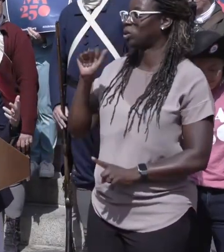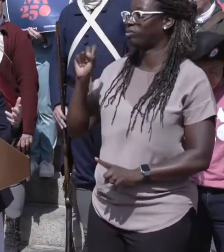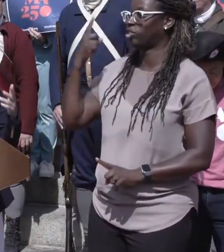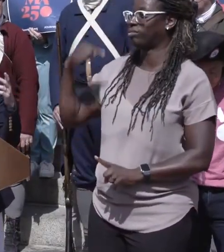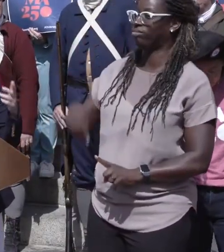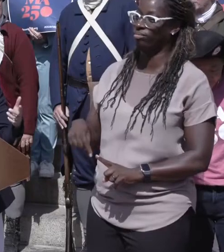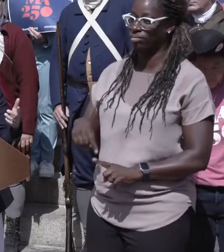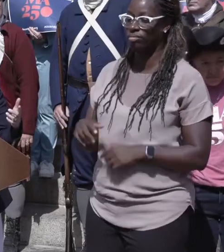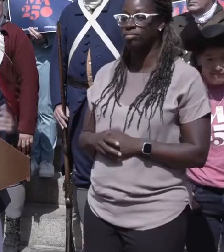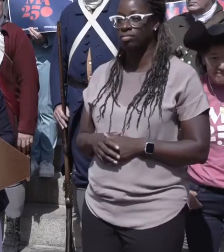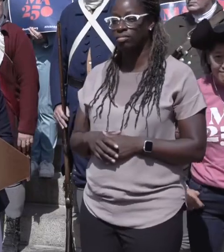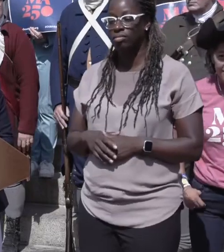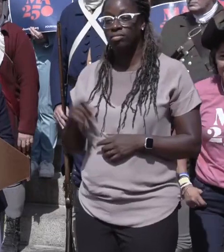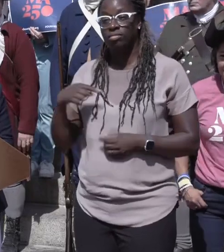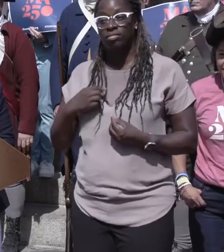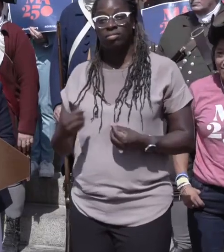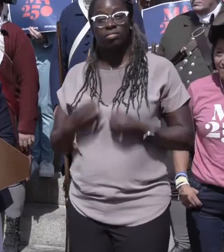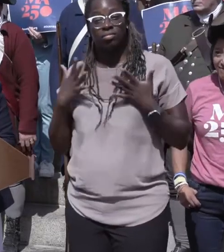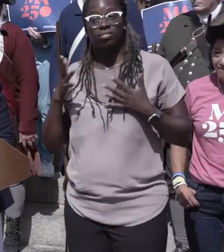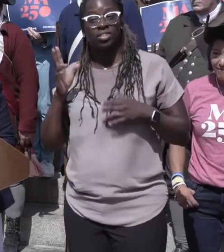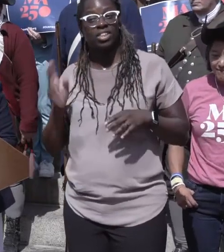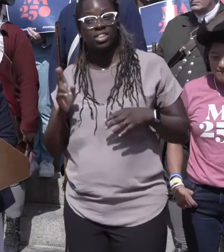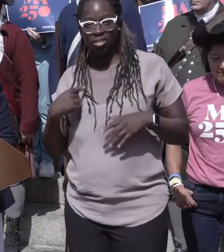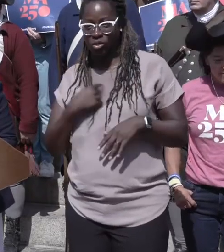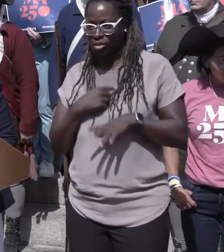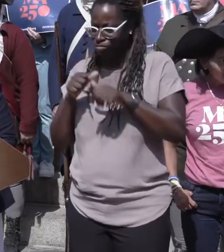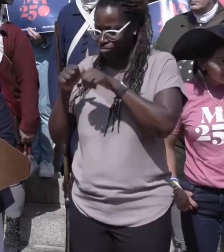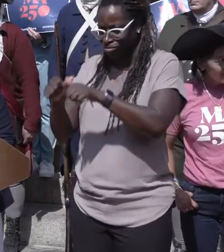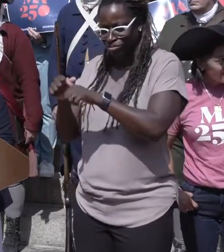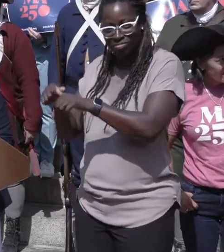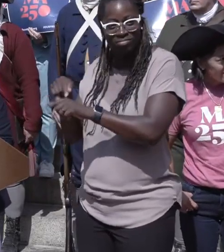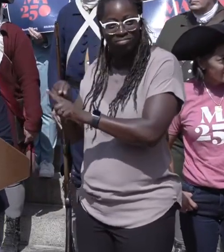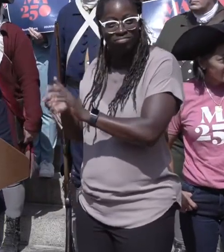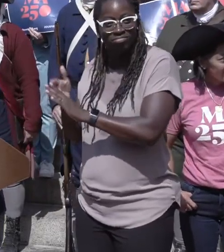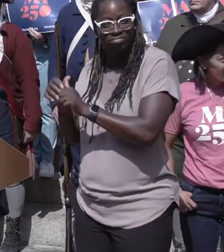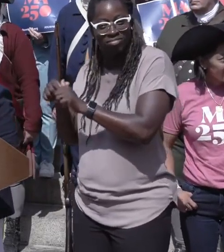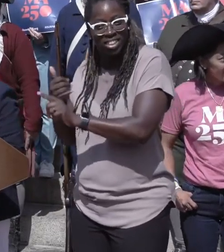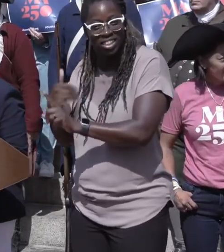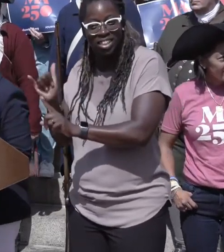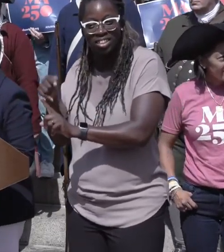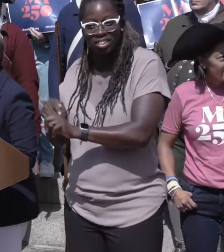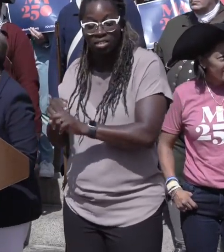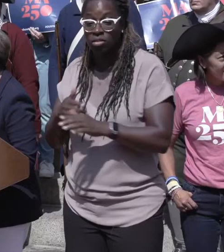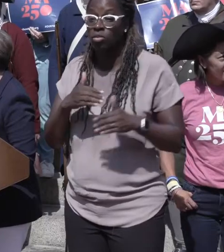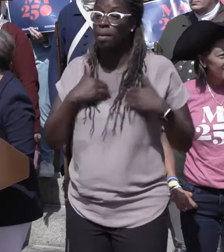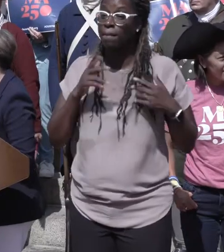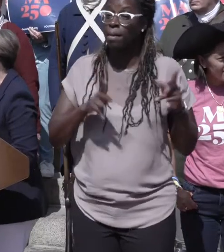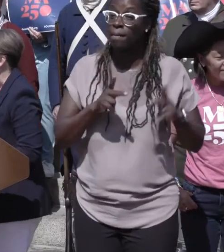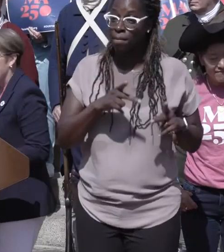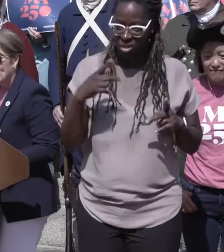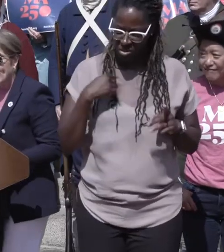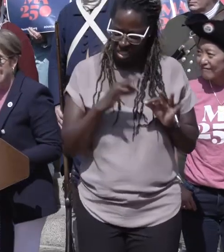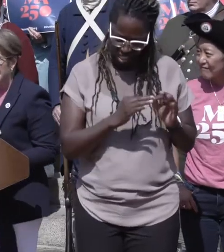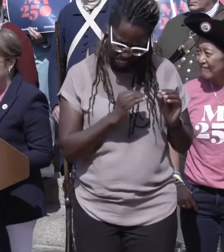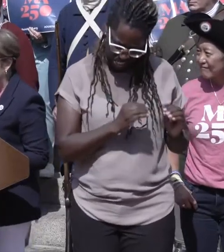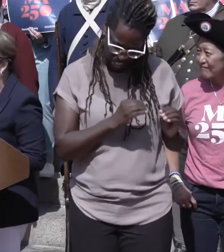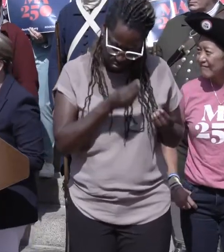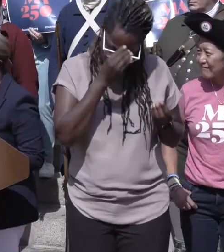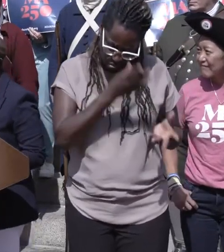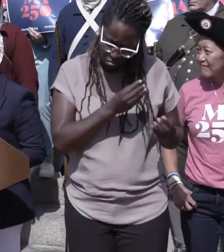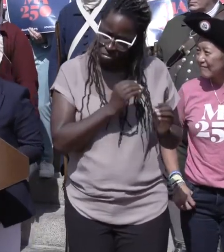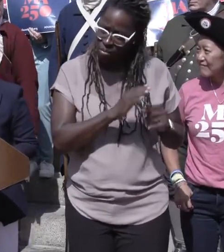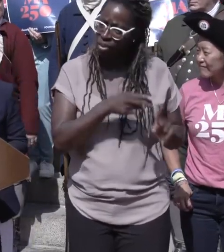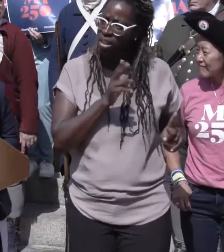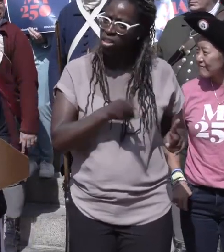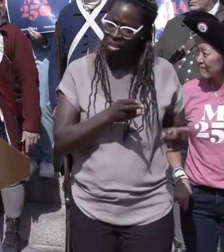history. Because if you know your history, you know what's possible. You know what's possible. And it's going to be really, really exciting for our state as we get to